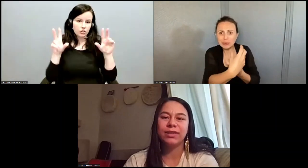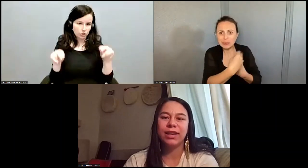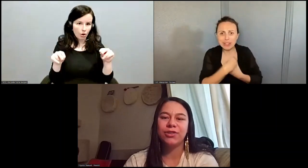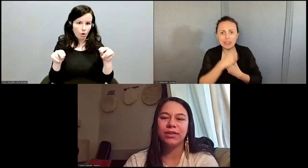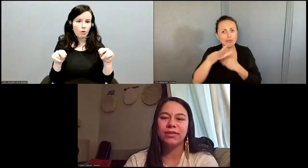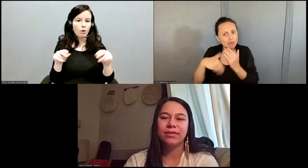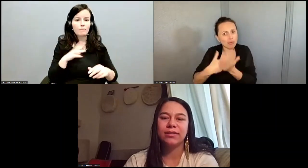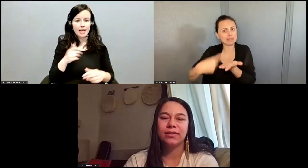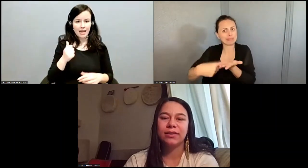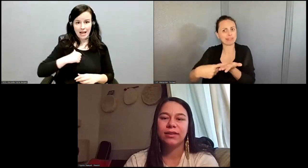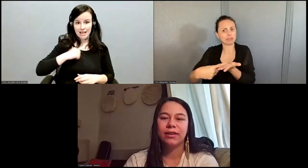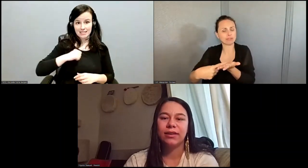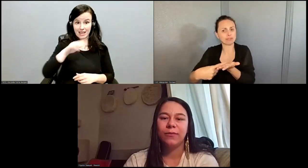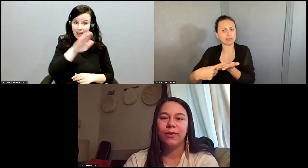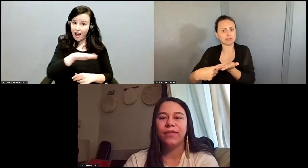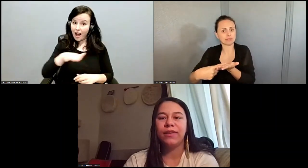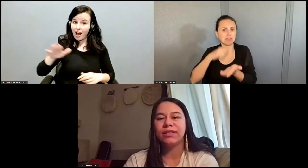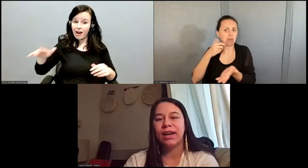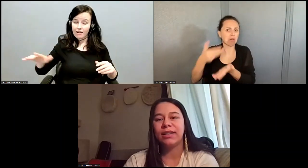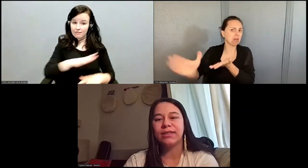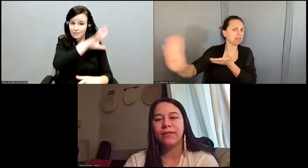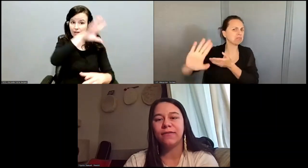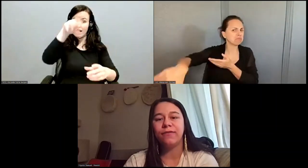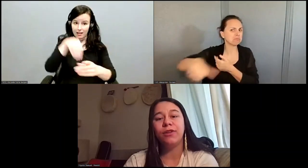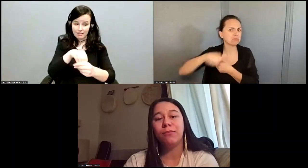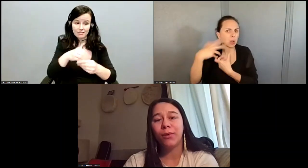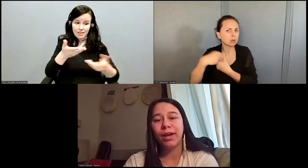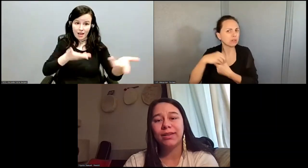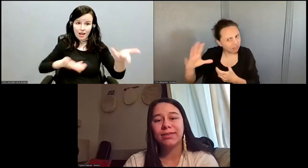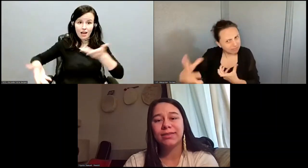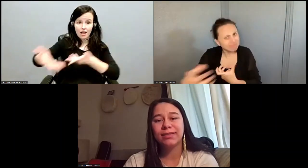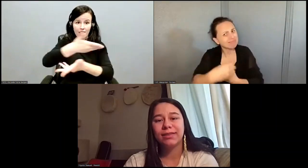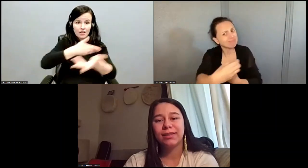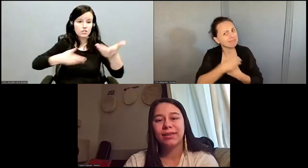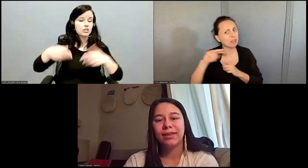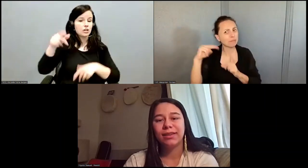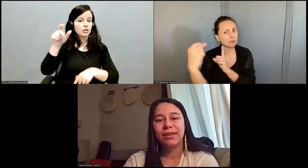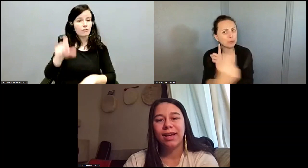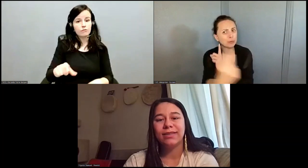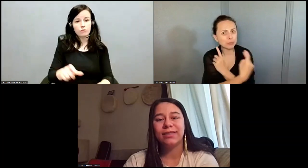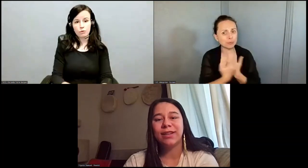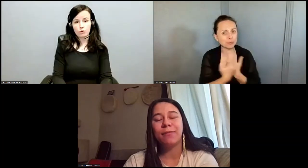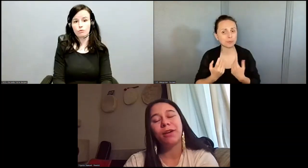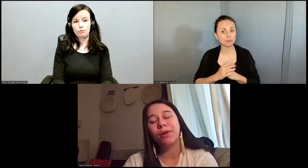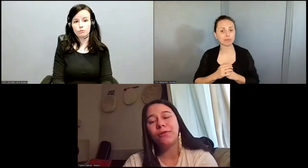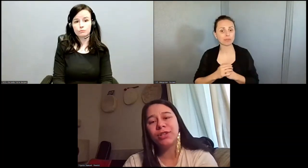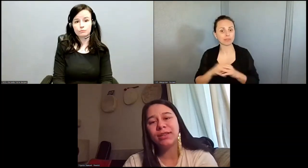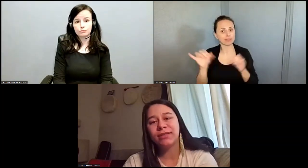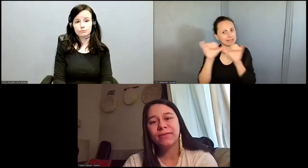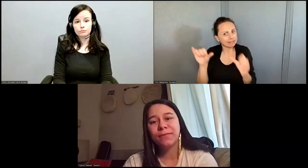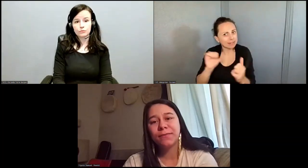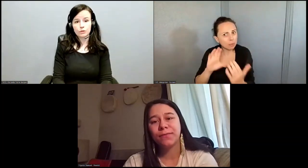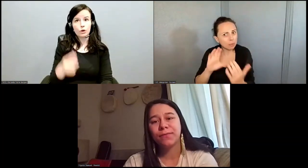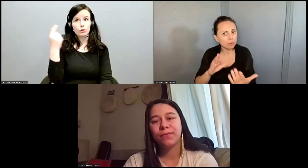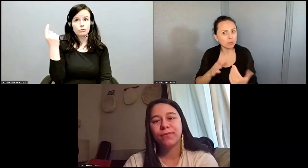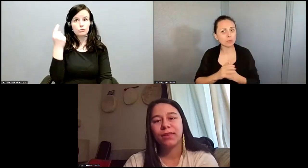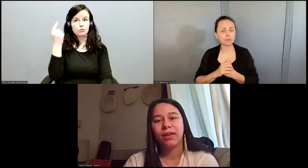of conversations, within these kinds of viewpoints and systemic